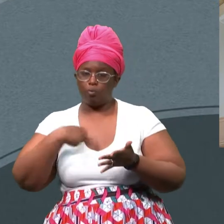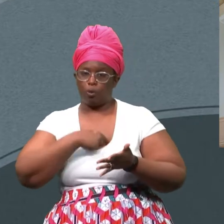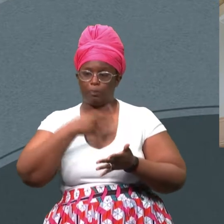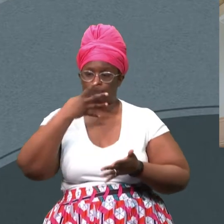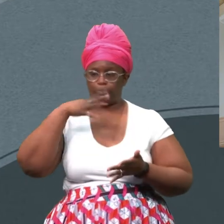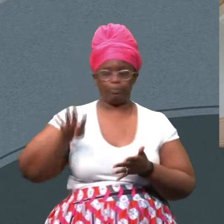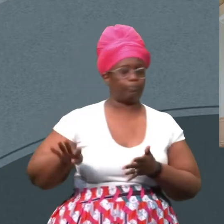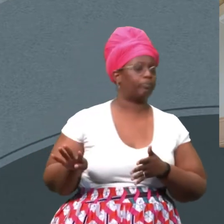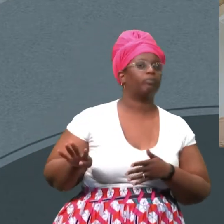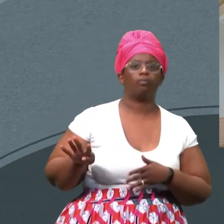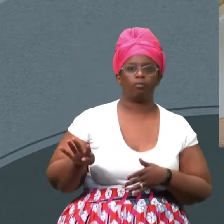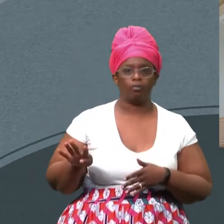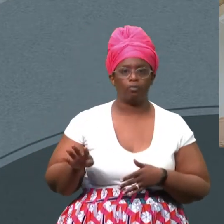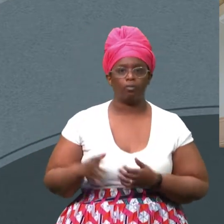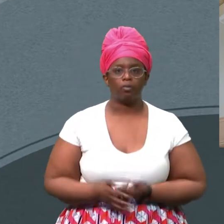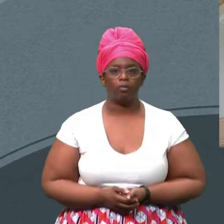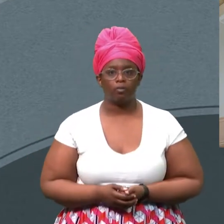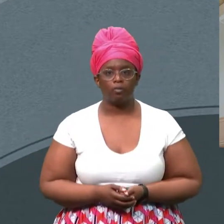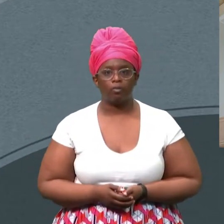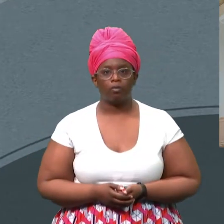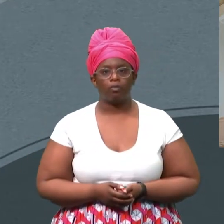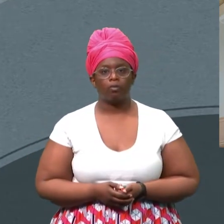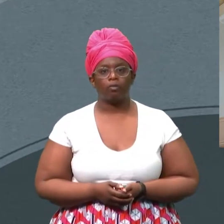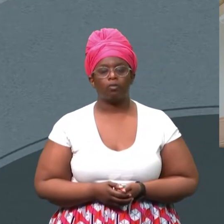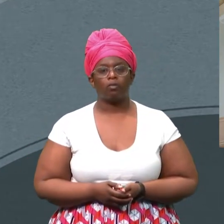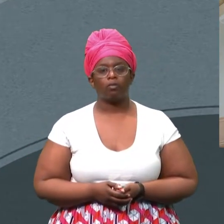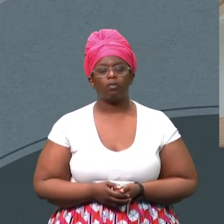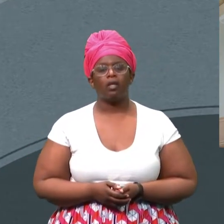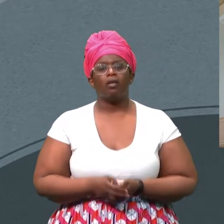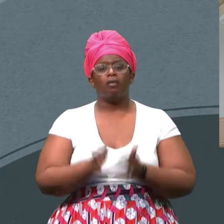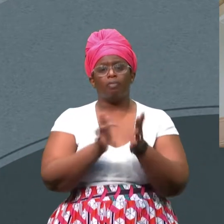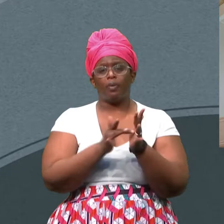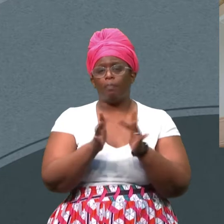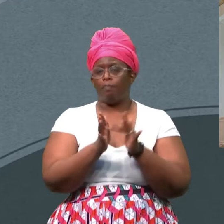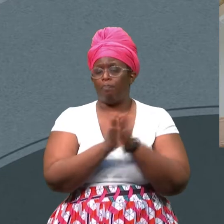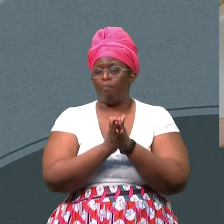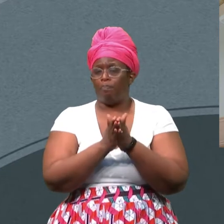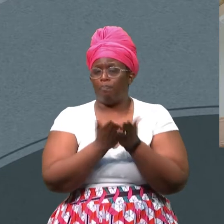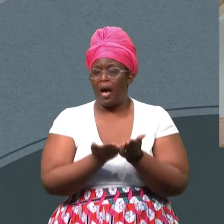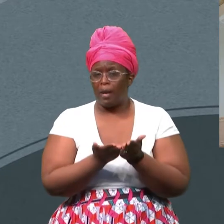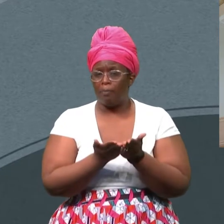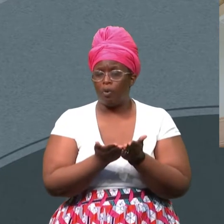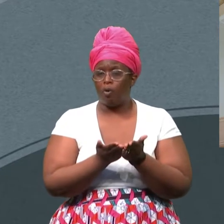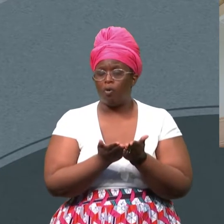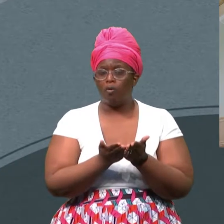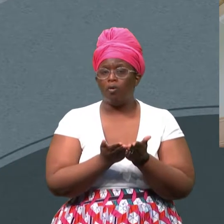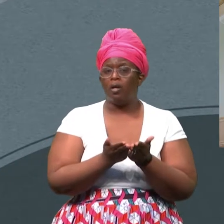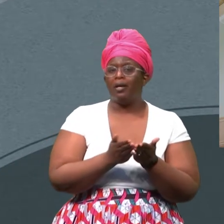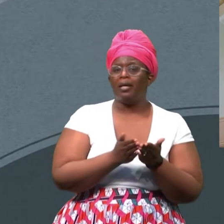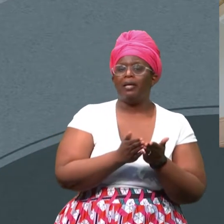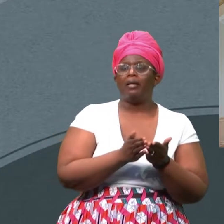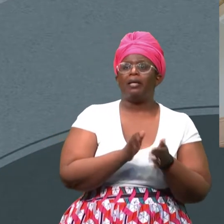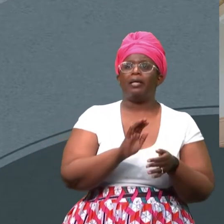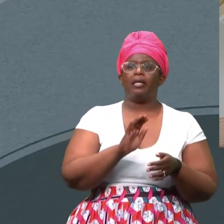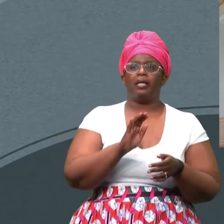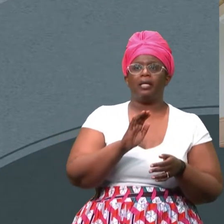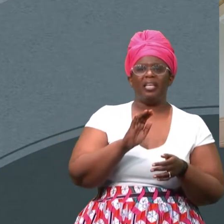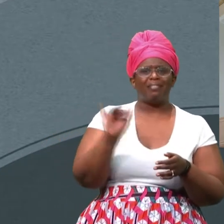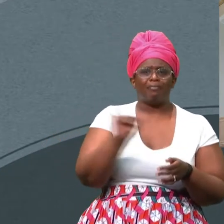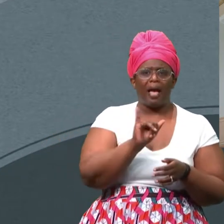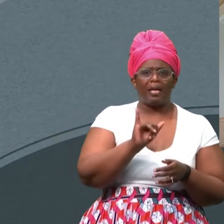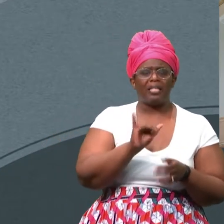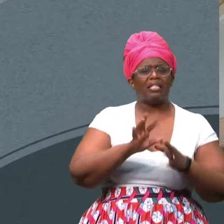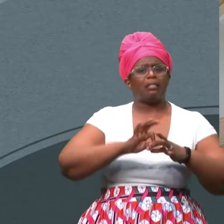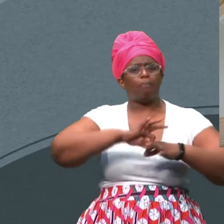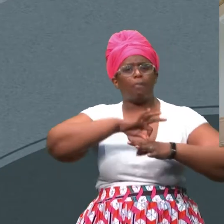The Bible for my soul is what food is for my body. Y'all, the Bible